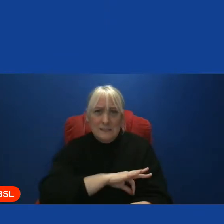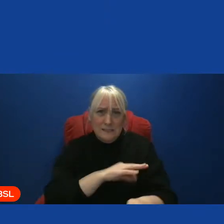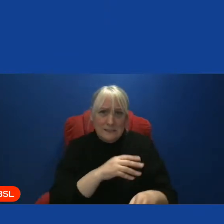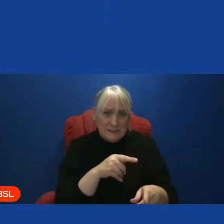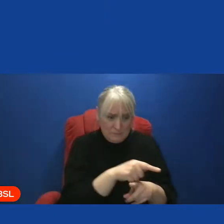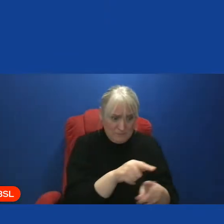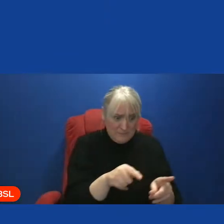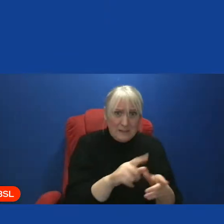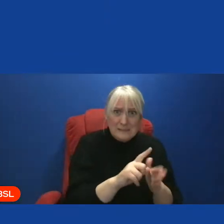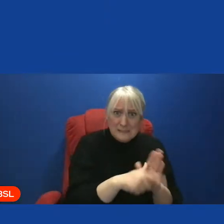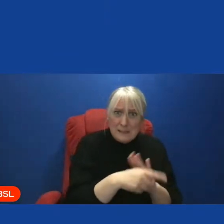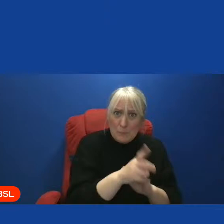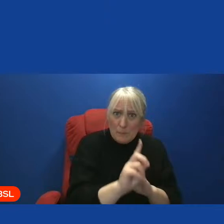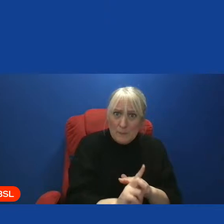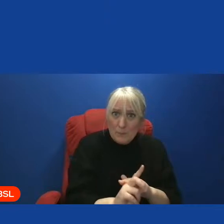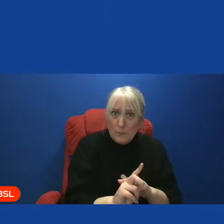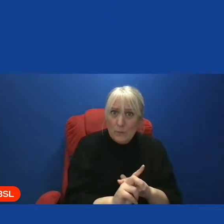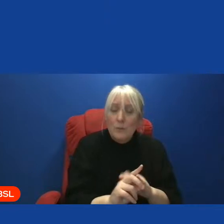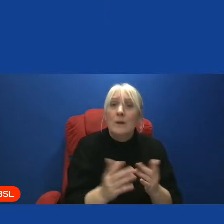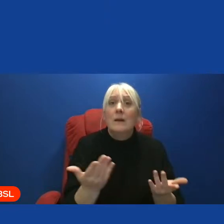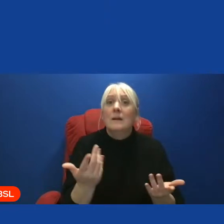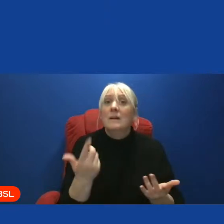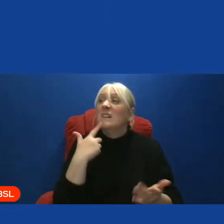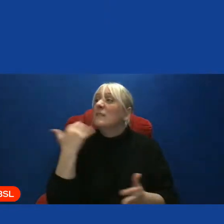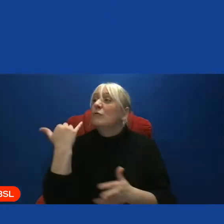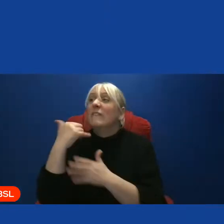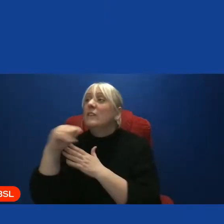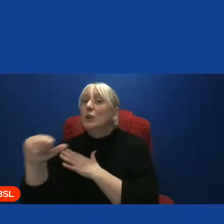disabilities. And they refused to. But we